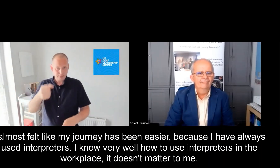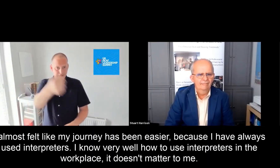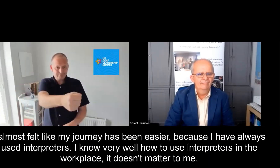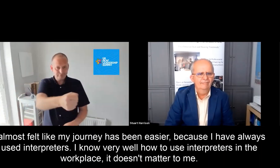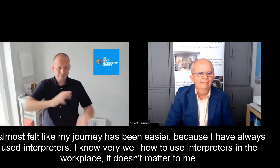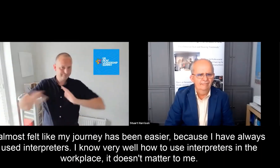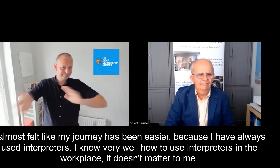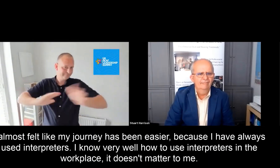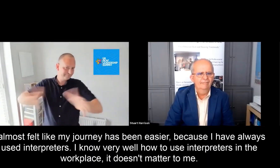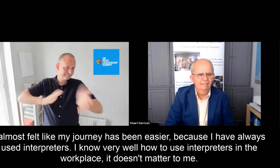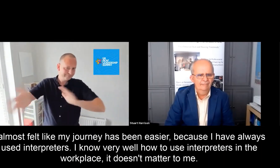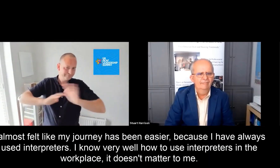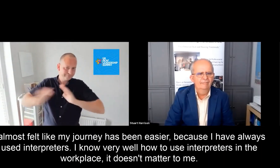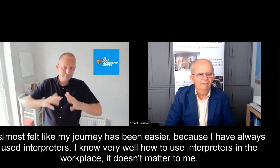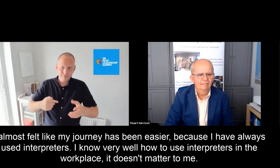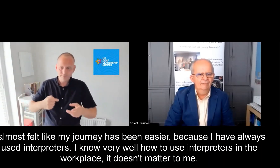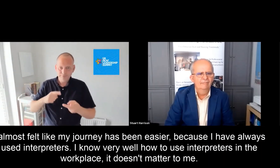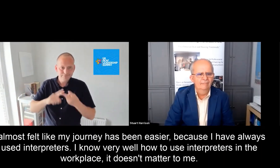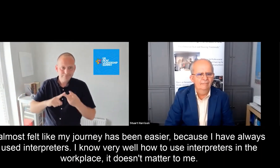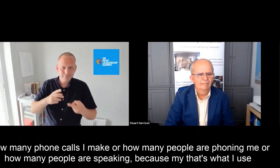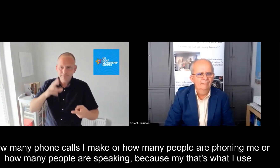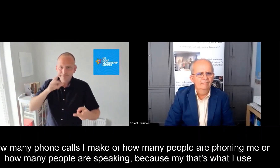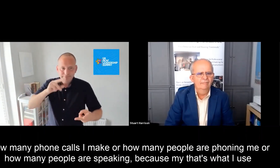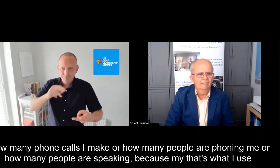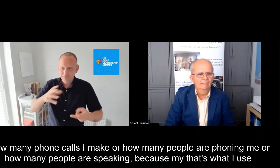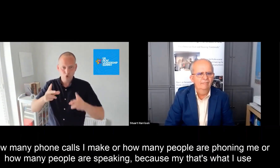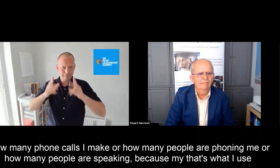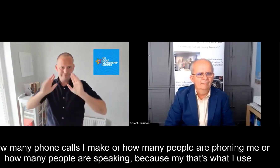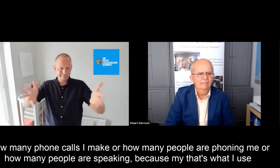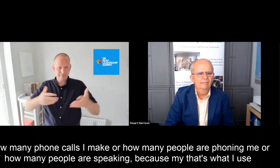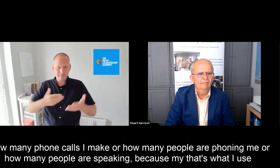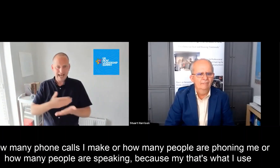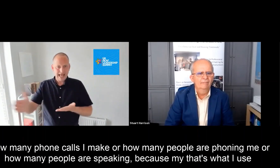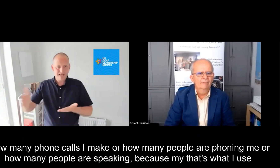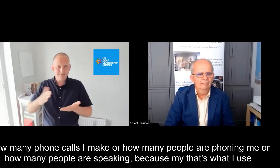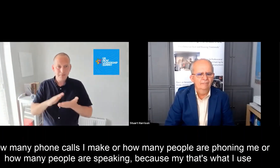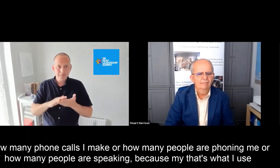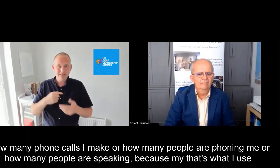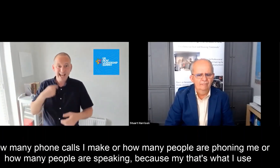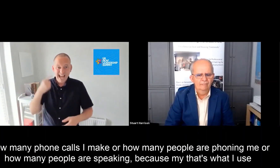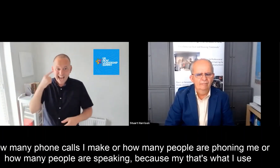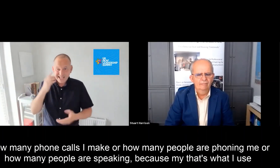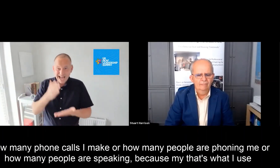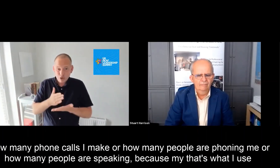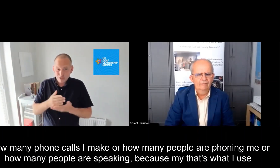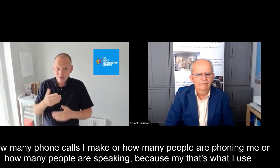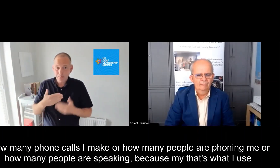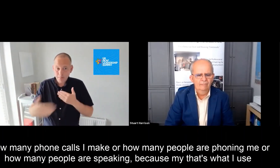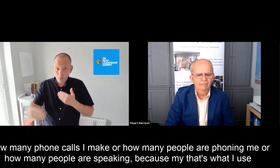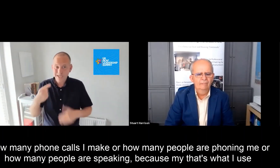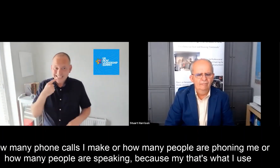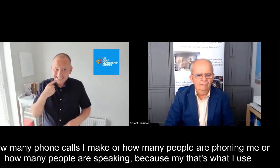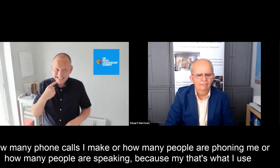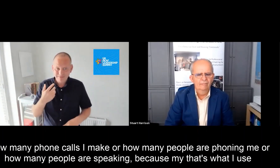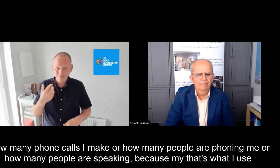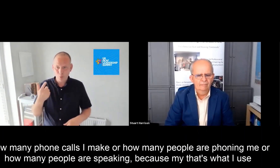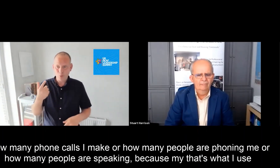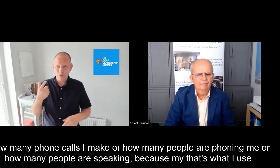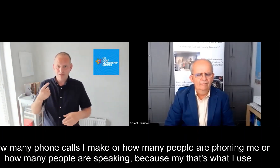in the workplace. It doesn't matter to me how many phone calls I make or how many people are phoning me or how many people are speaking, because that's what I